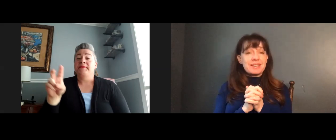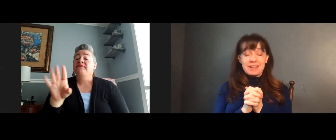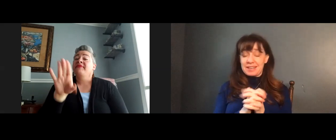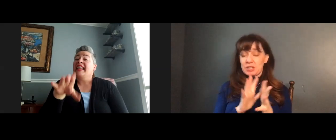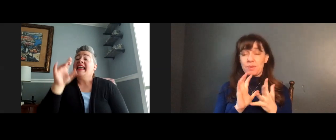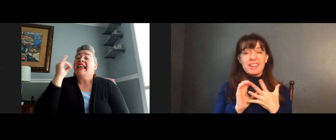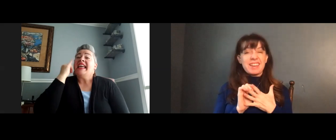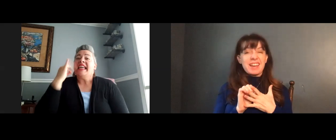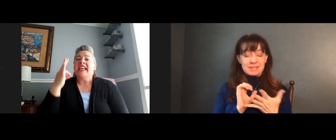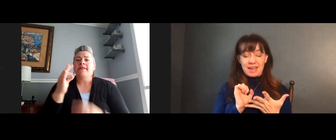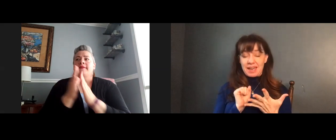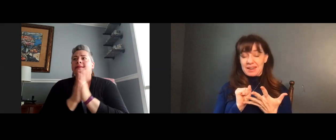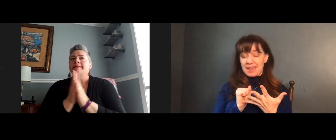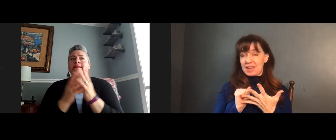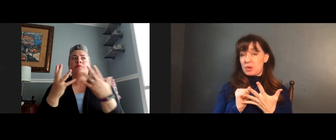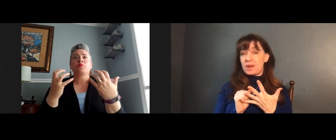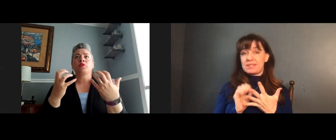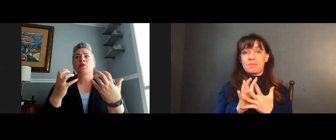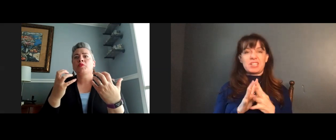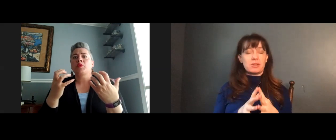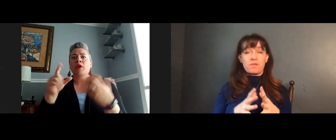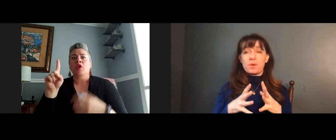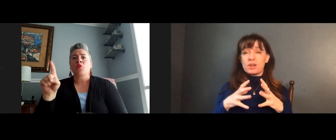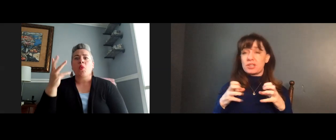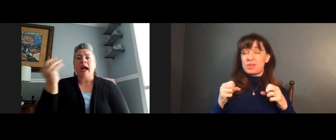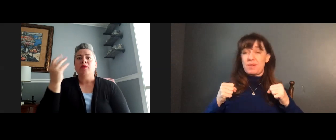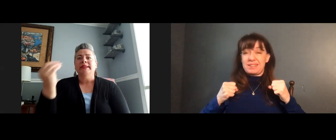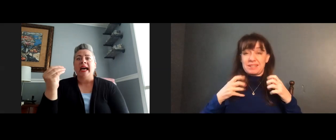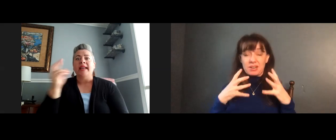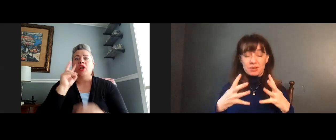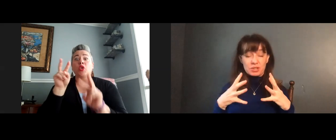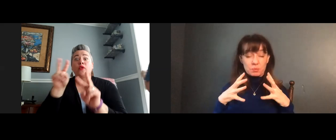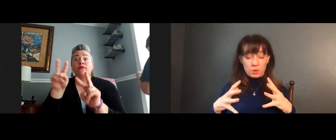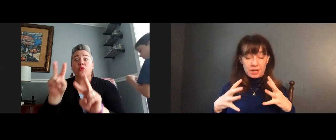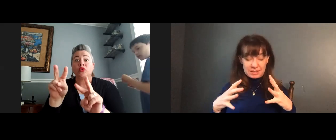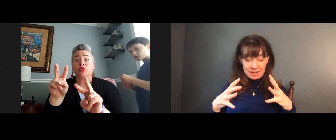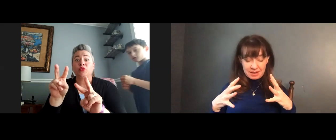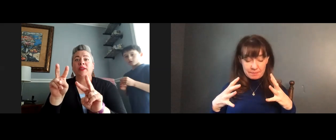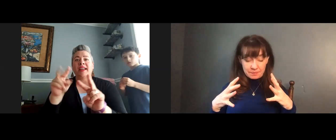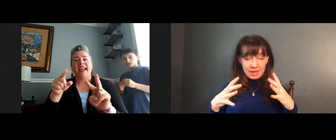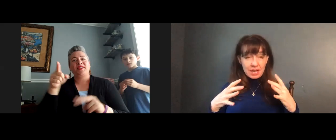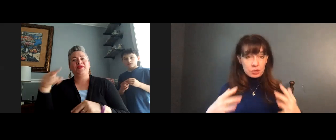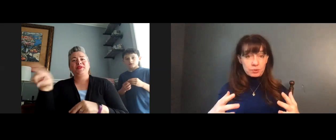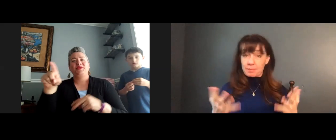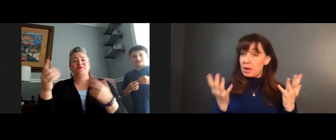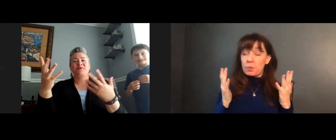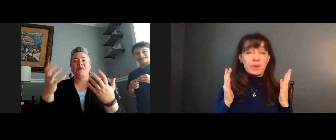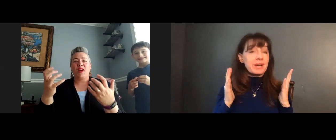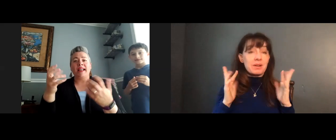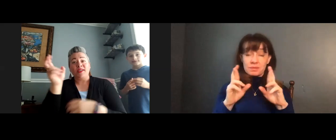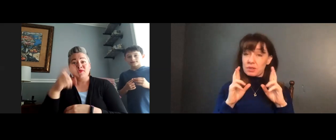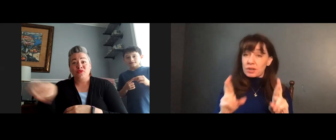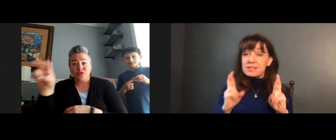itching and you want to get outside and you want something to look forward to and you want you know you just want um a trip